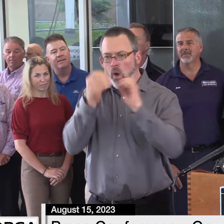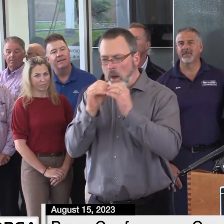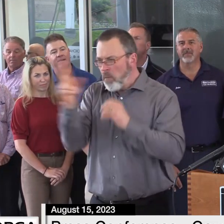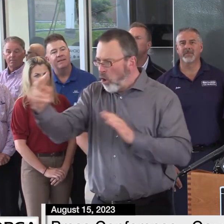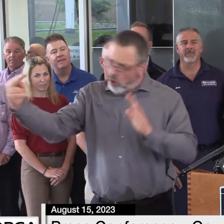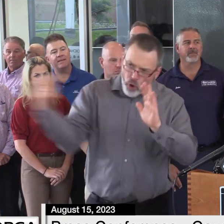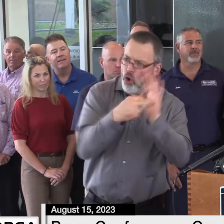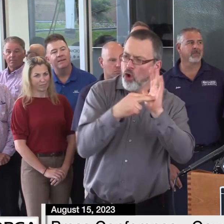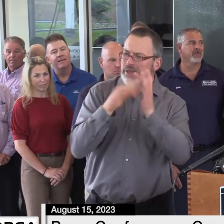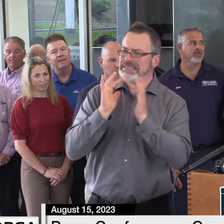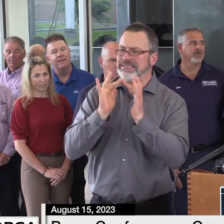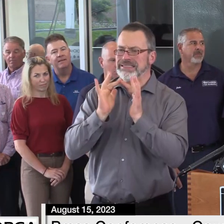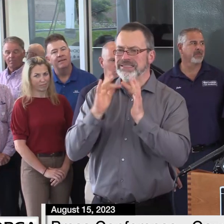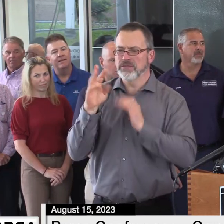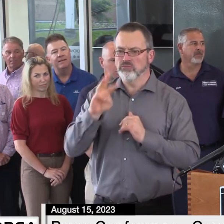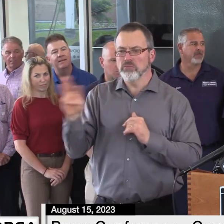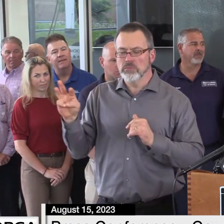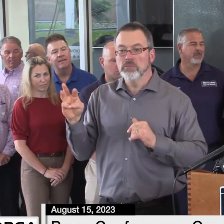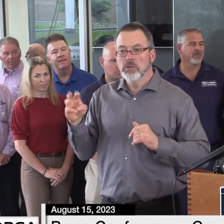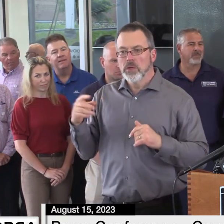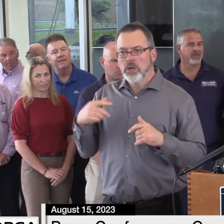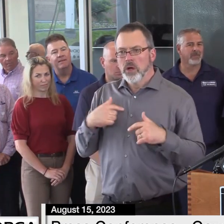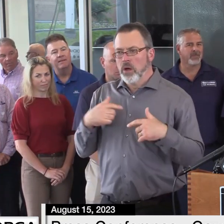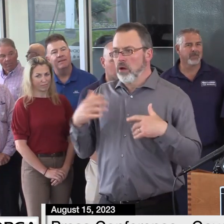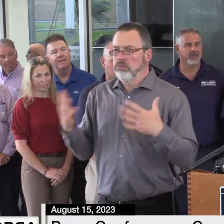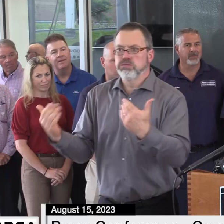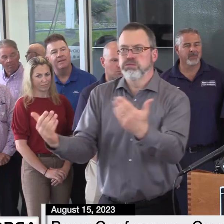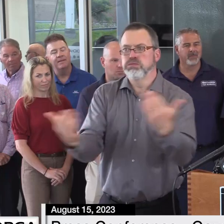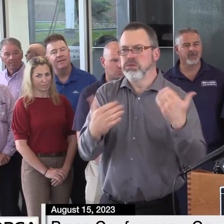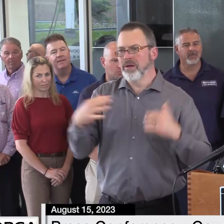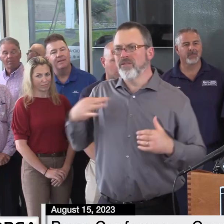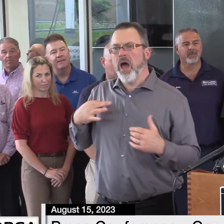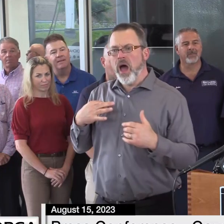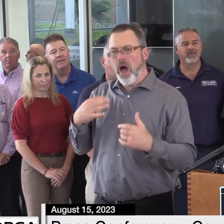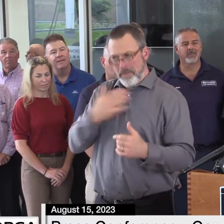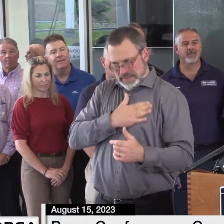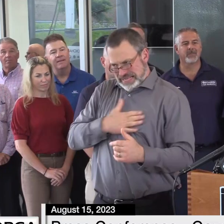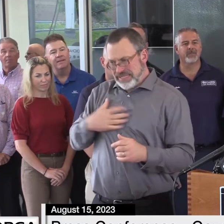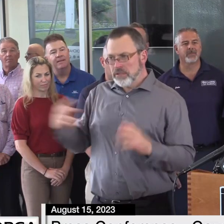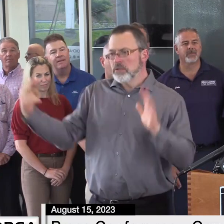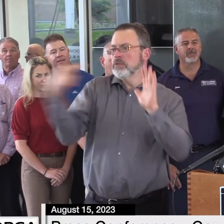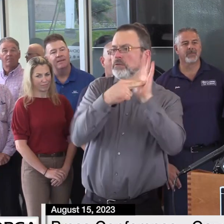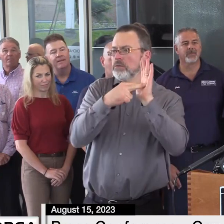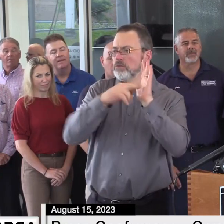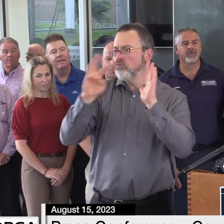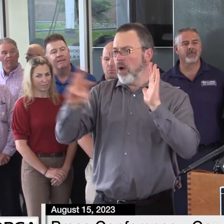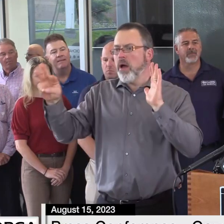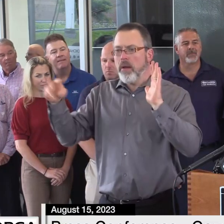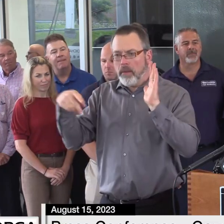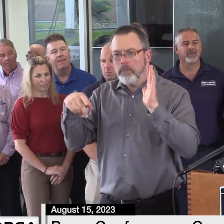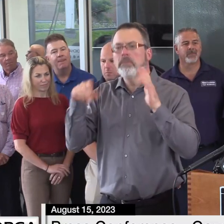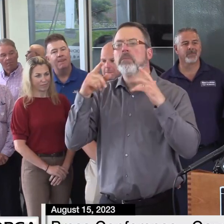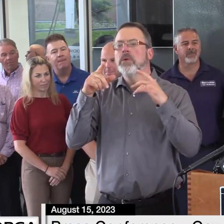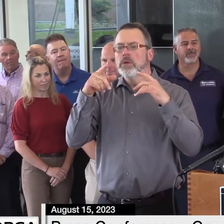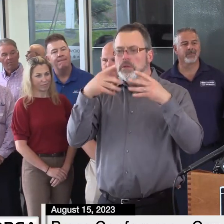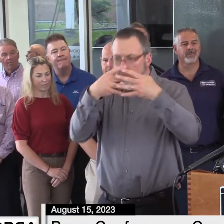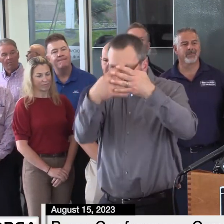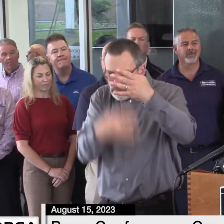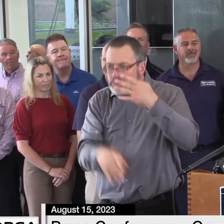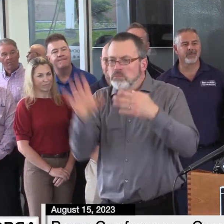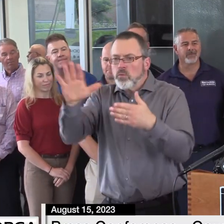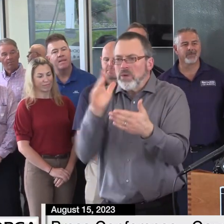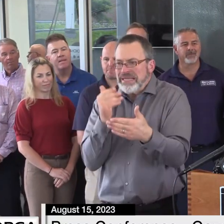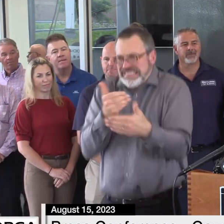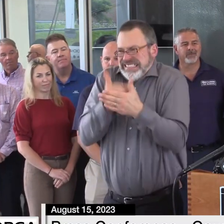out. Volunteers are also asked to visit the website. Have a look at the towns that are in need